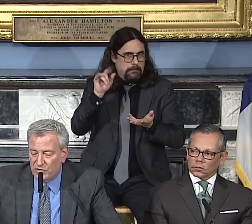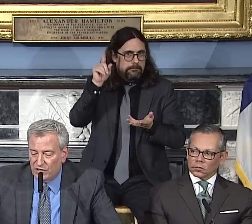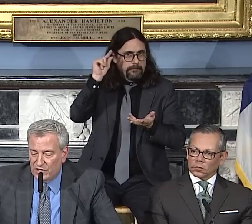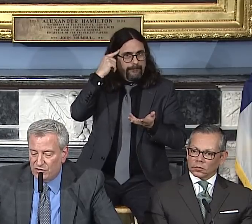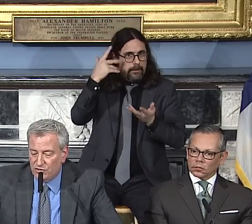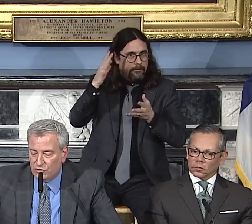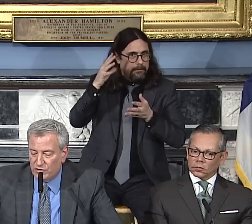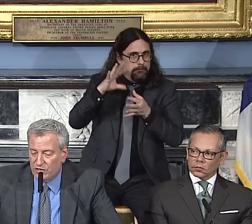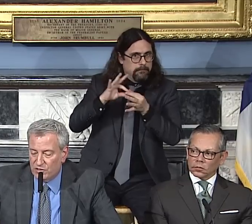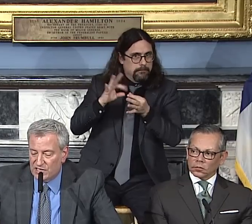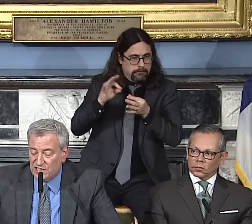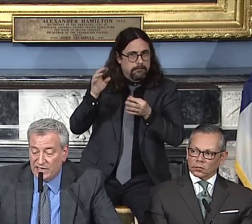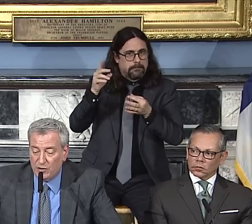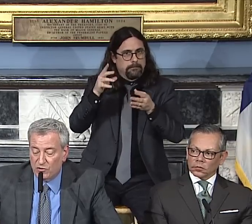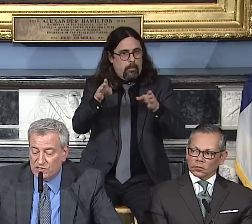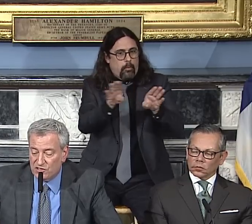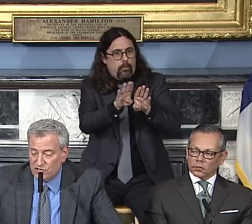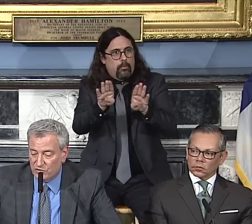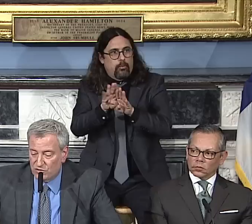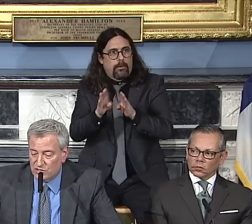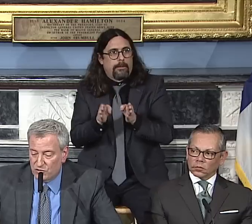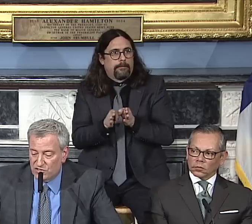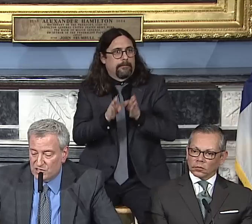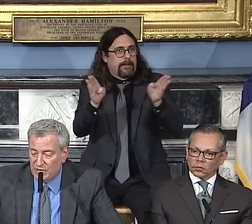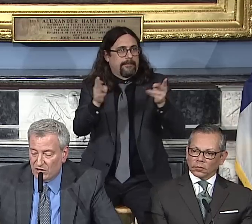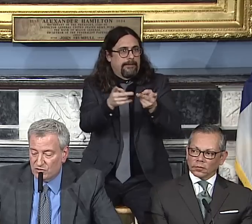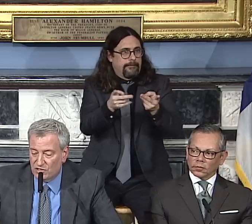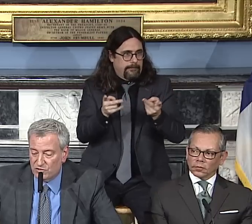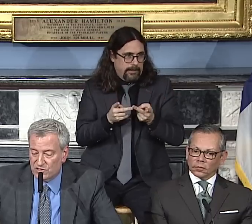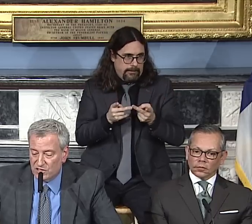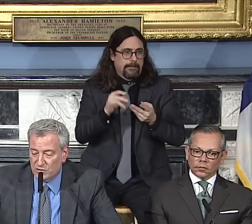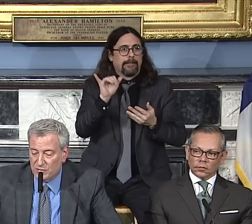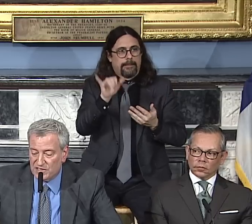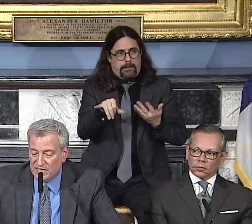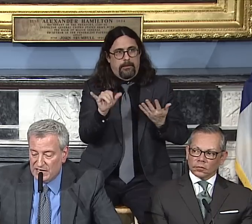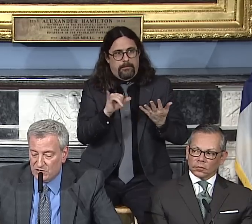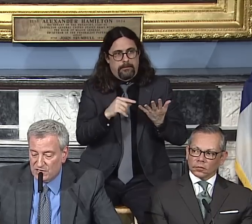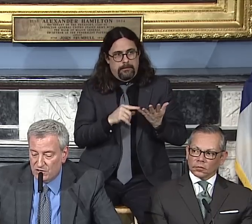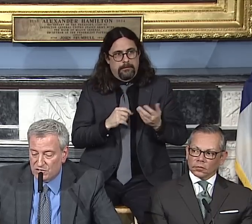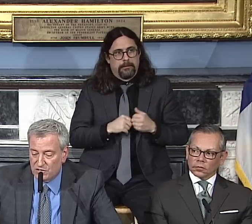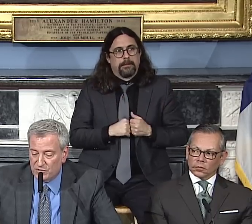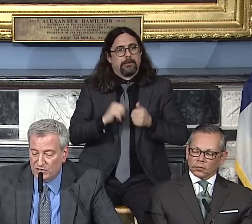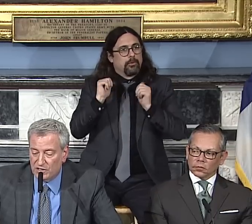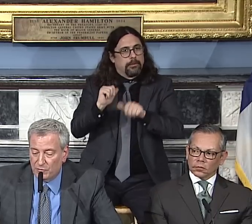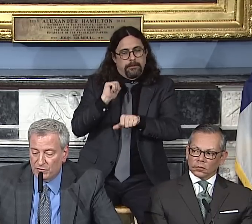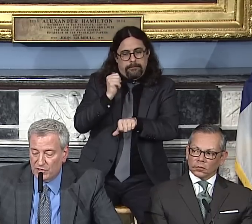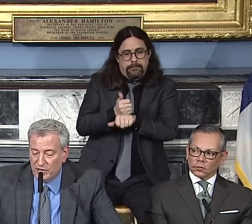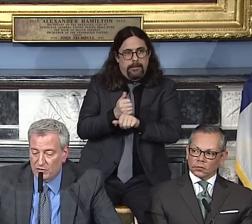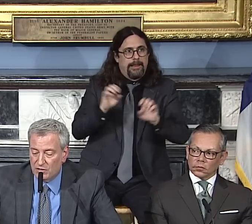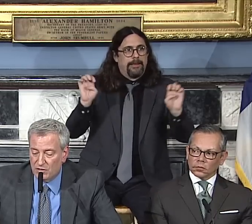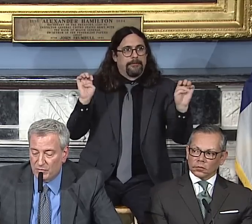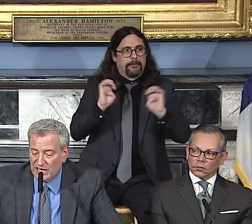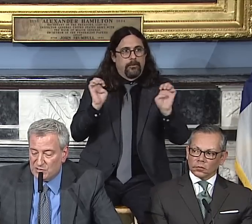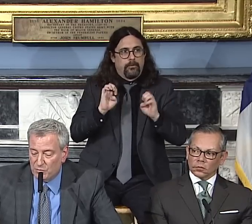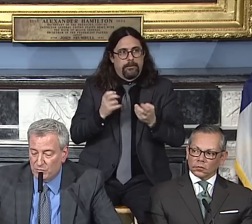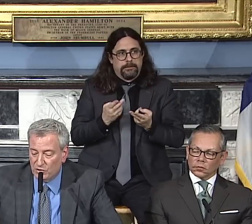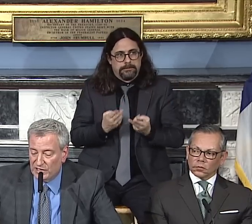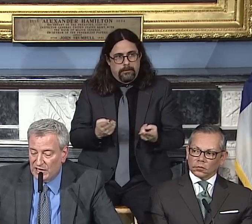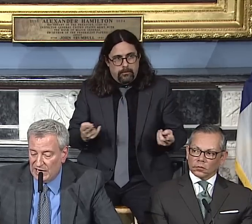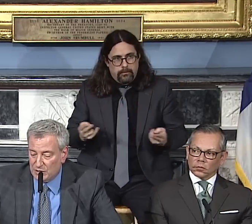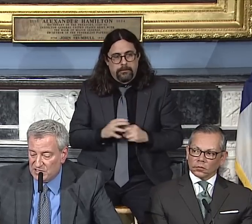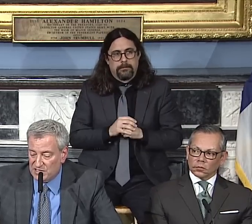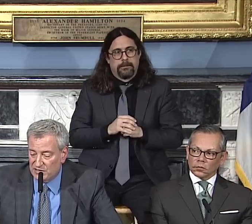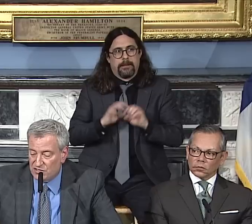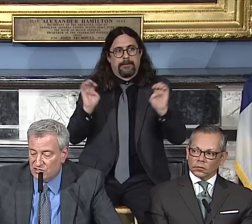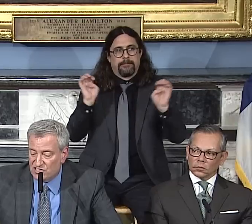There is the ability to create or designate emergency shelters, emergency medical shelters, and community-based care centers, the ability to limit a maximum